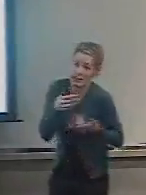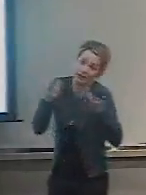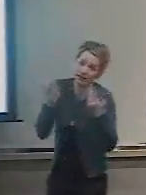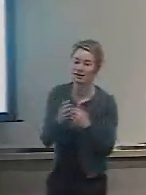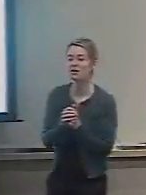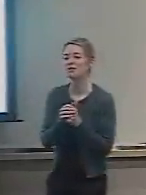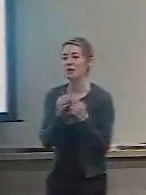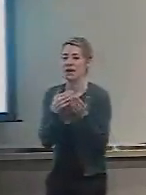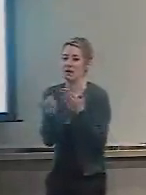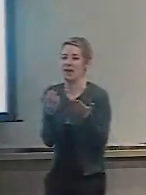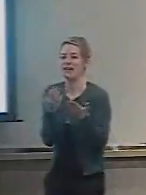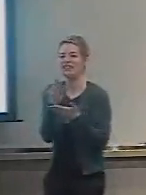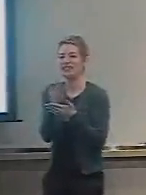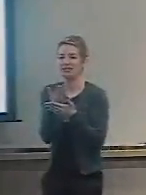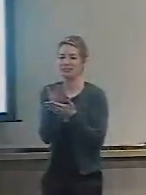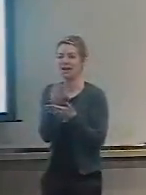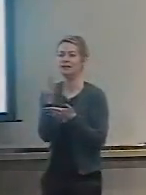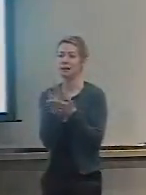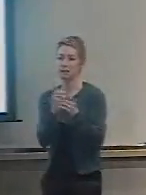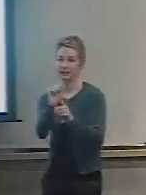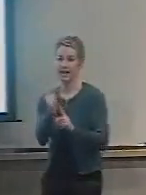some scenarios,